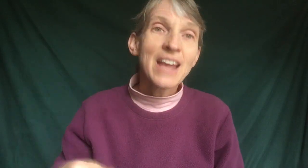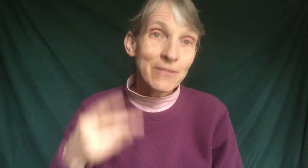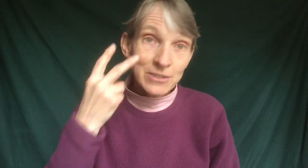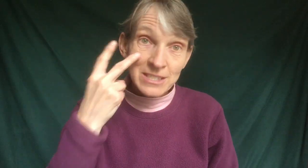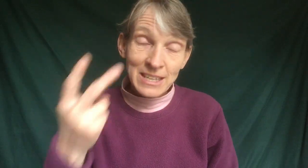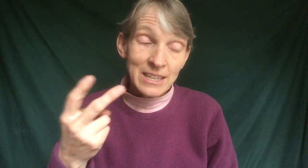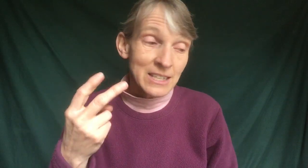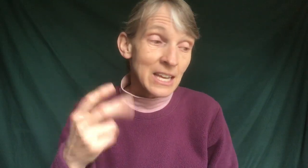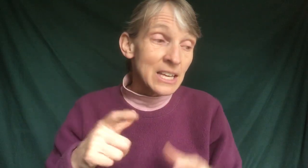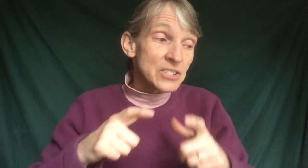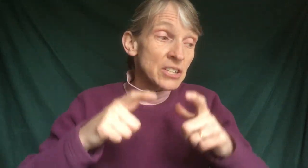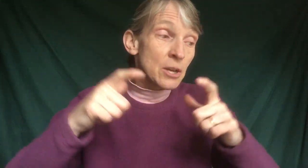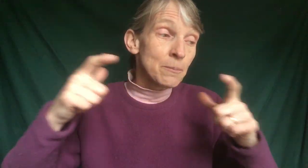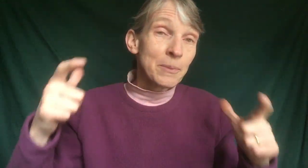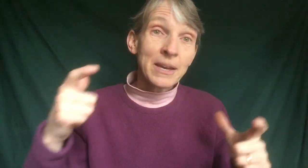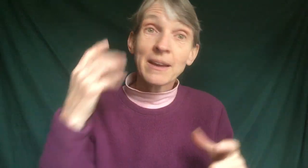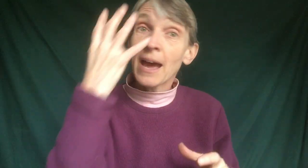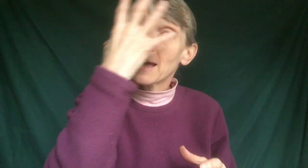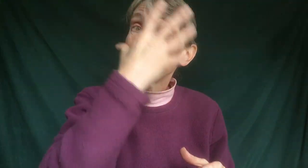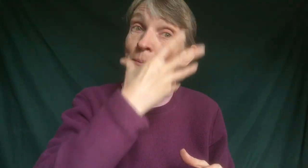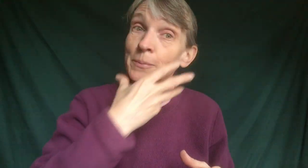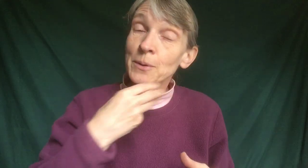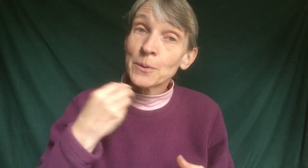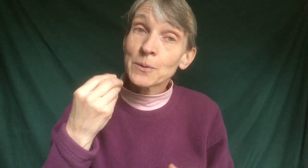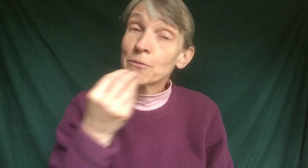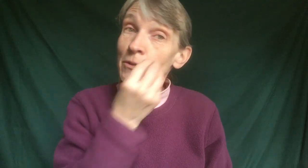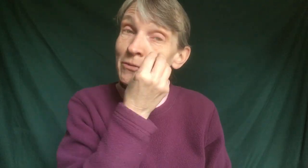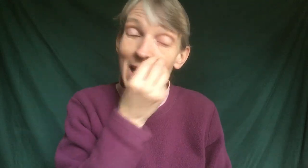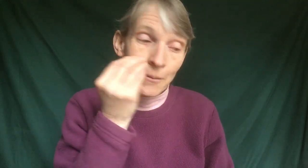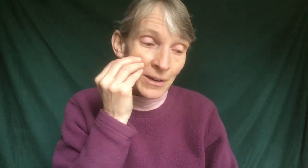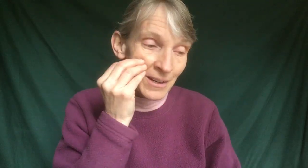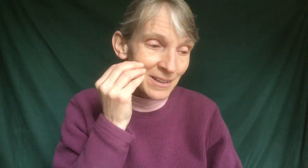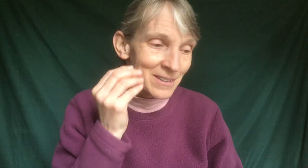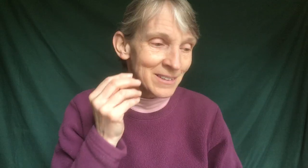never seen such a big and beautiful flower.